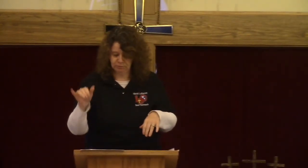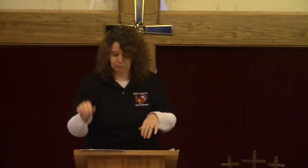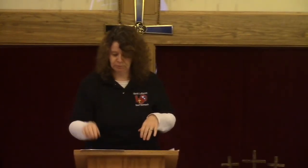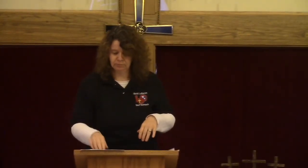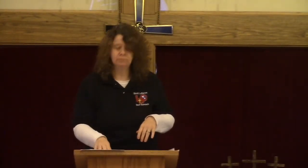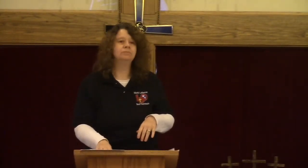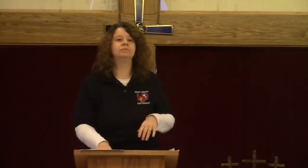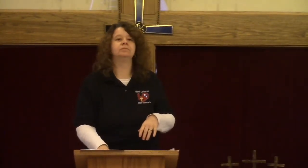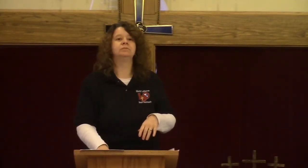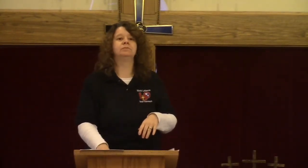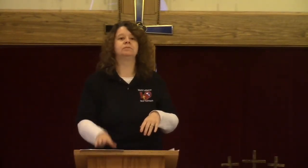that.